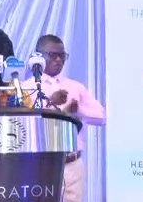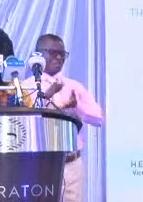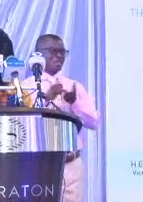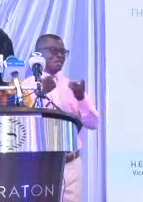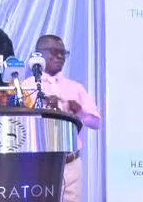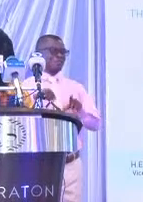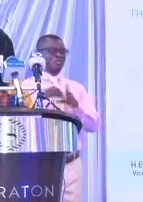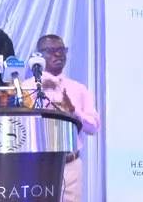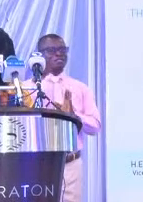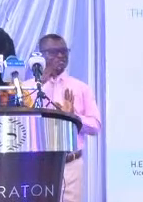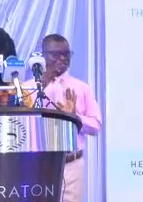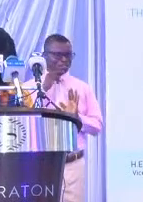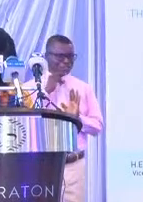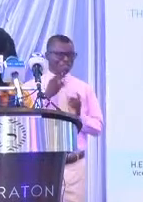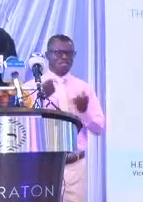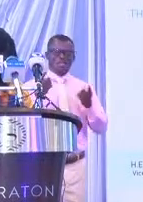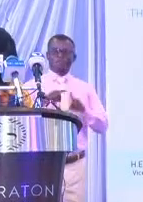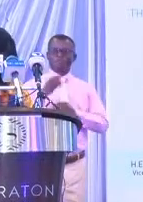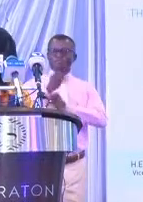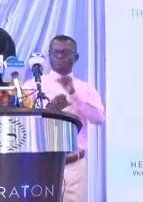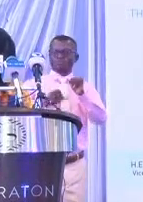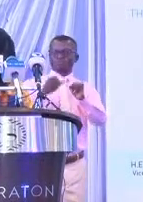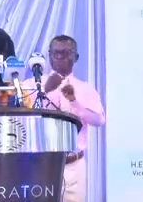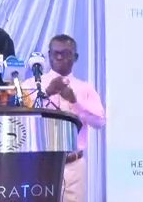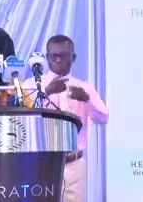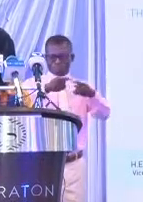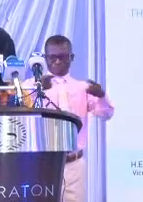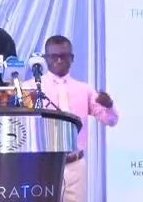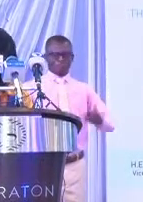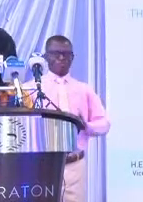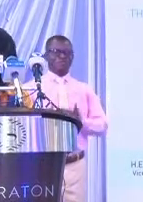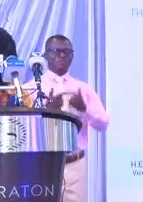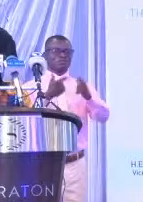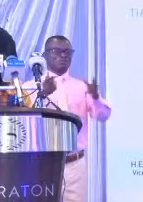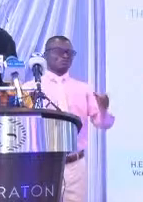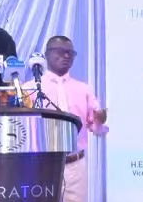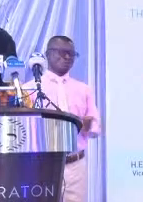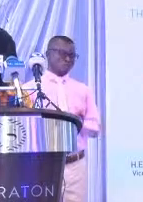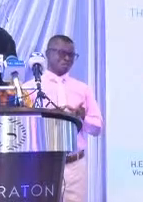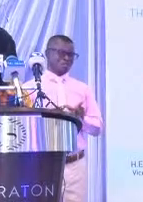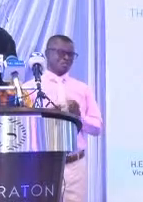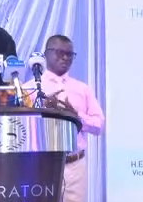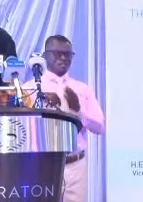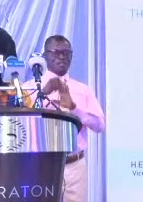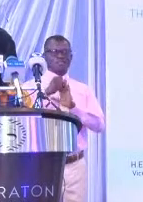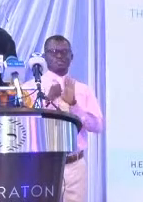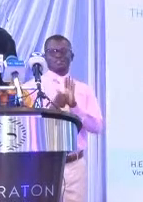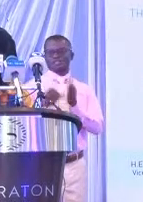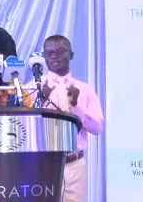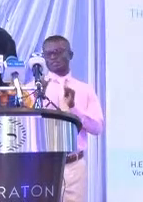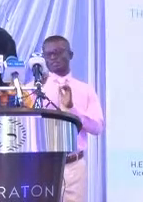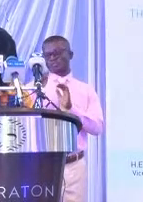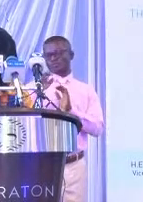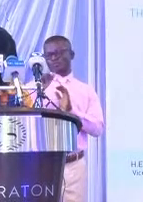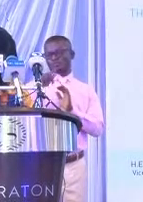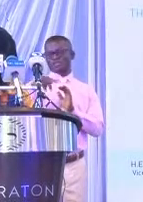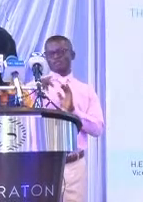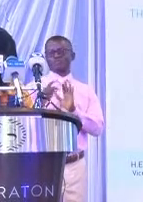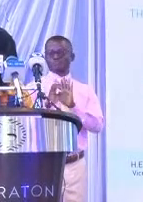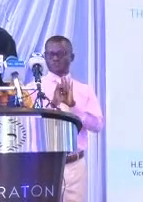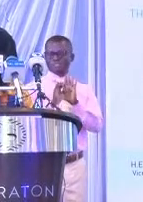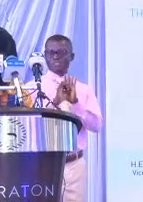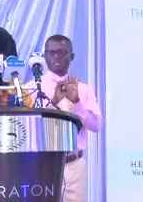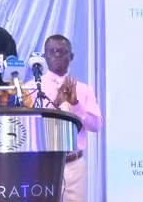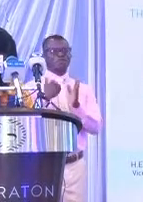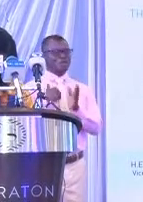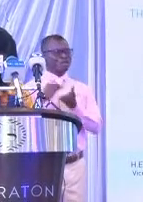place in Nigeria takes place internally, that is within the state and across state lines. Now, using NAPTIP as a case study, NAPTIP has